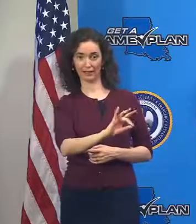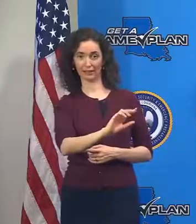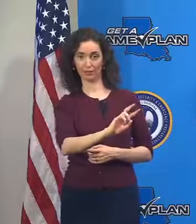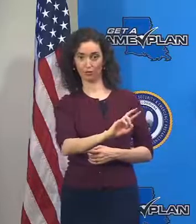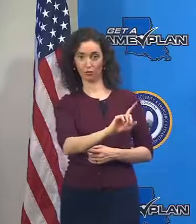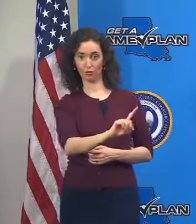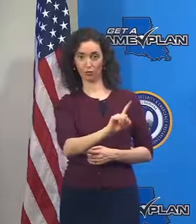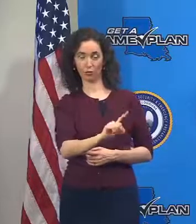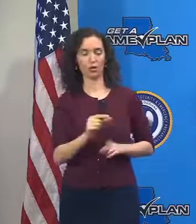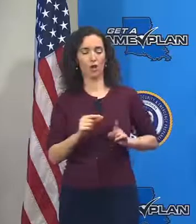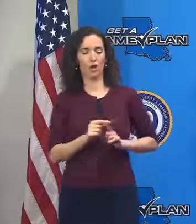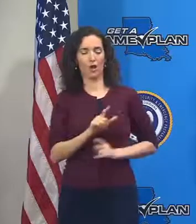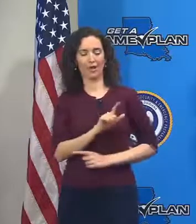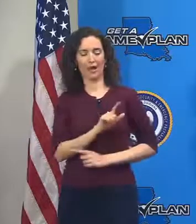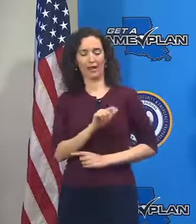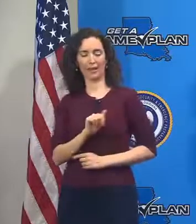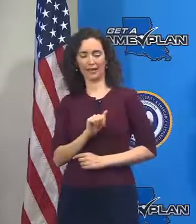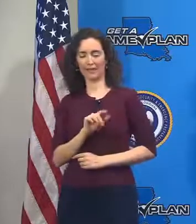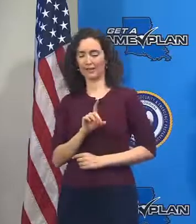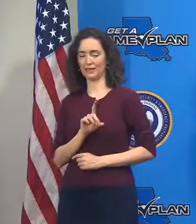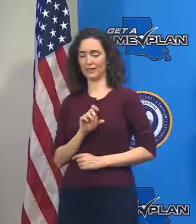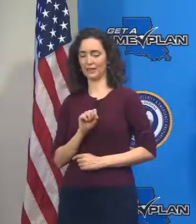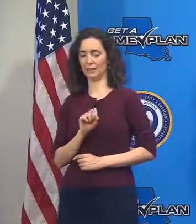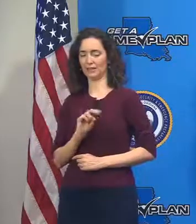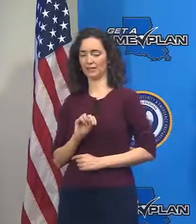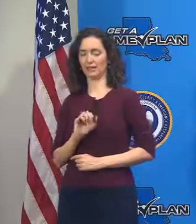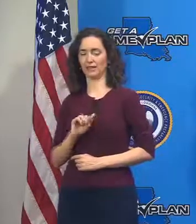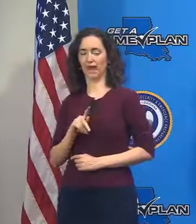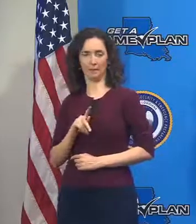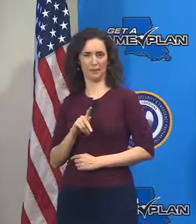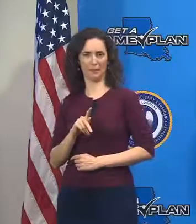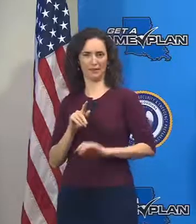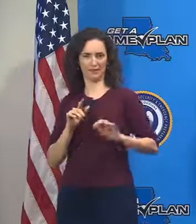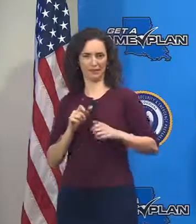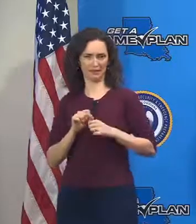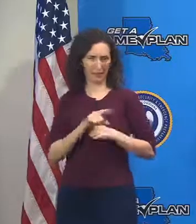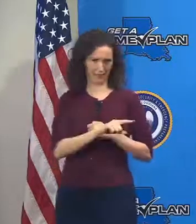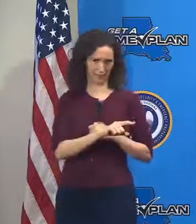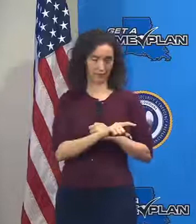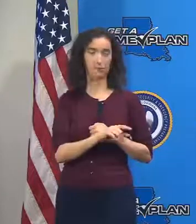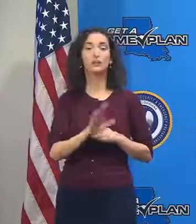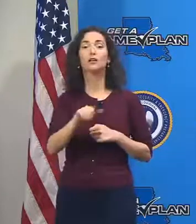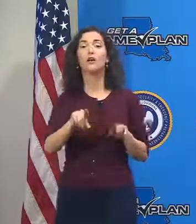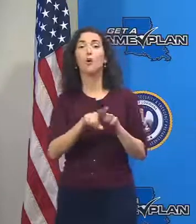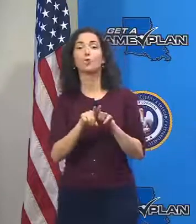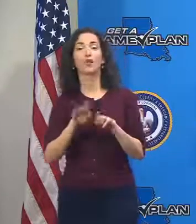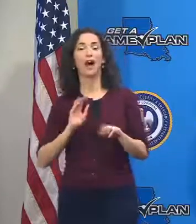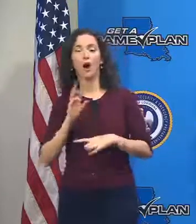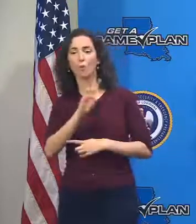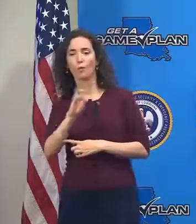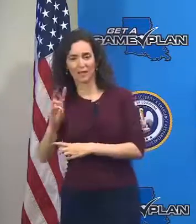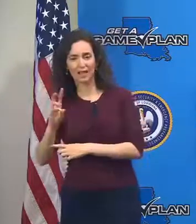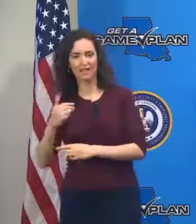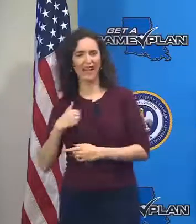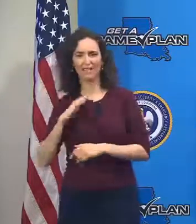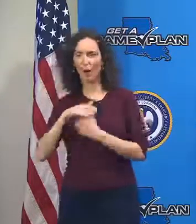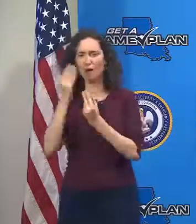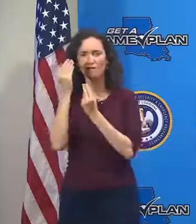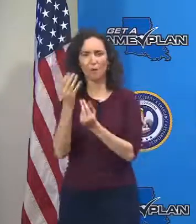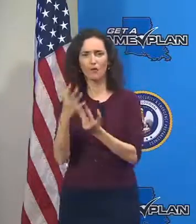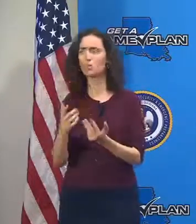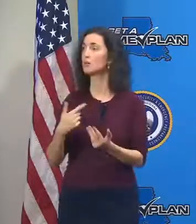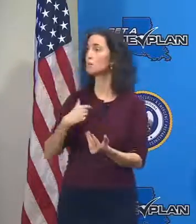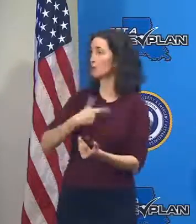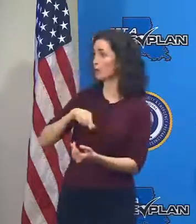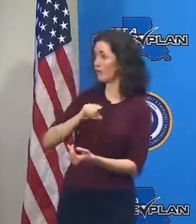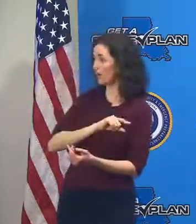898-211, and all of this information is on our website. If you have any questions about, am I eligible? How do I know? Is it going to